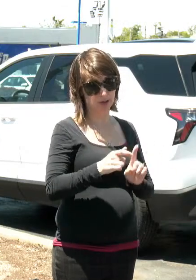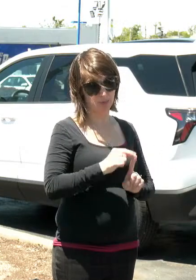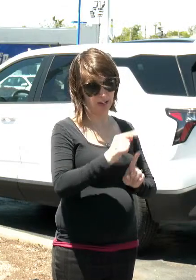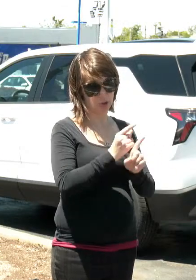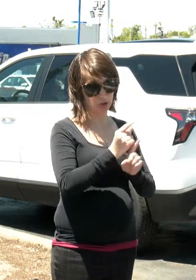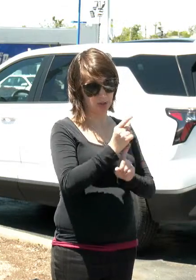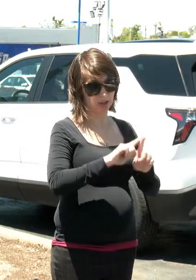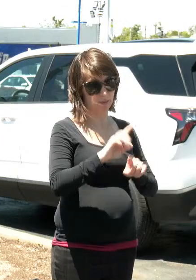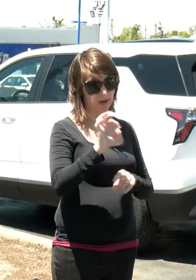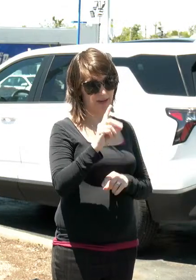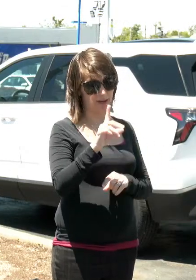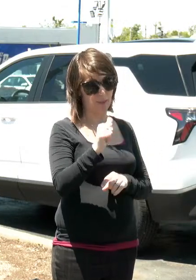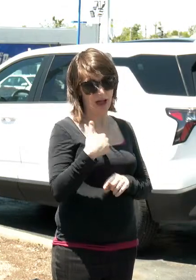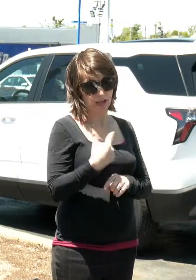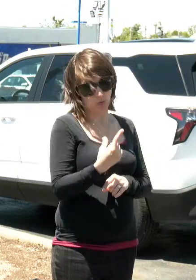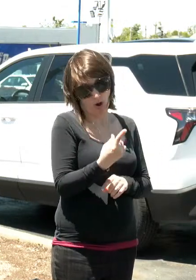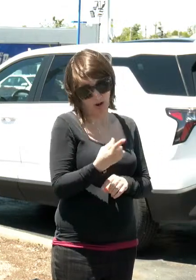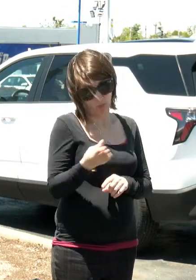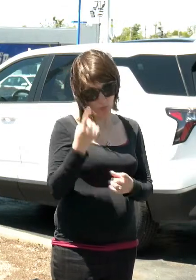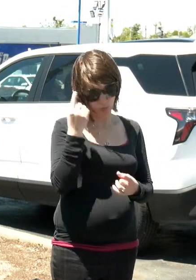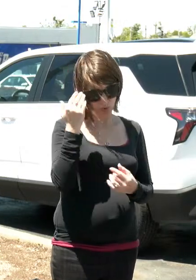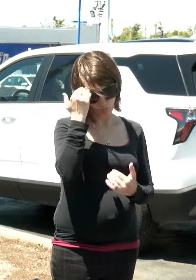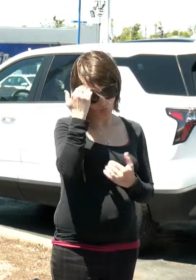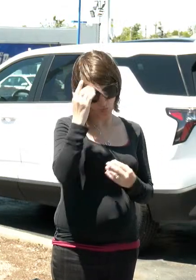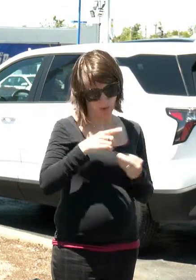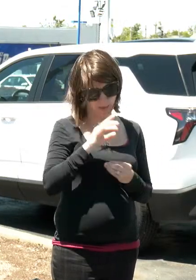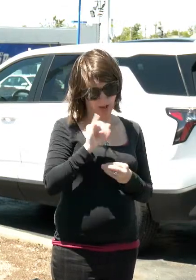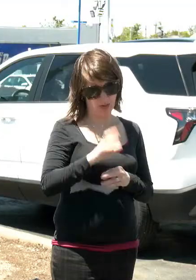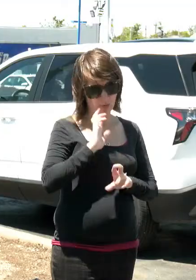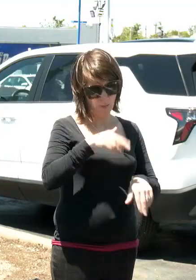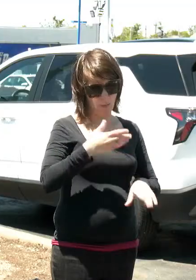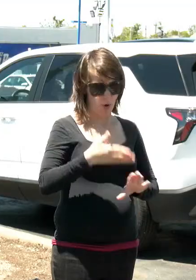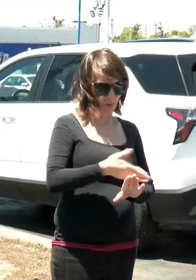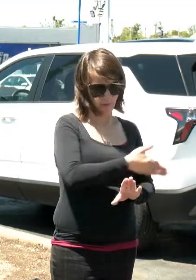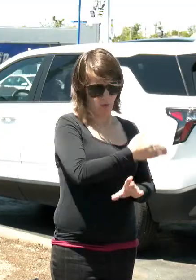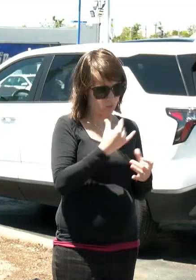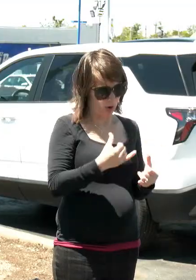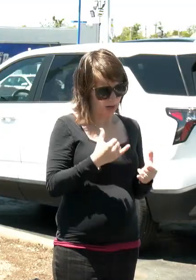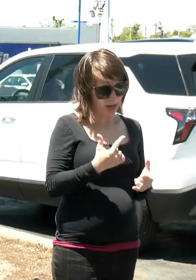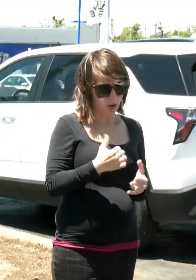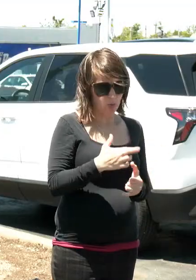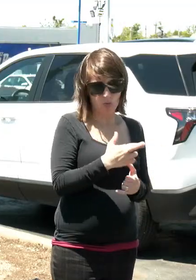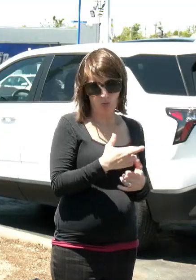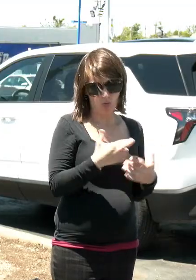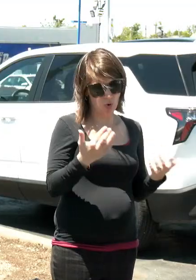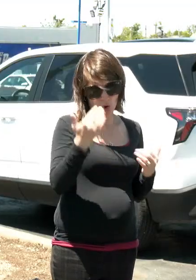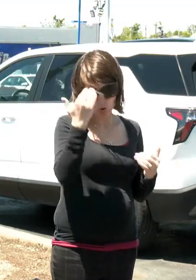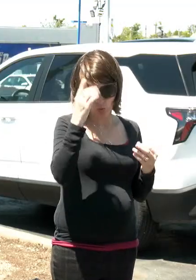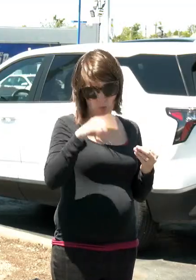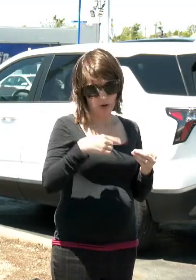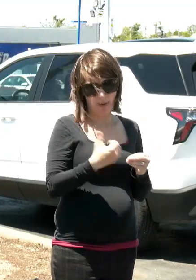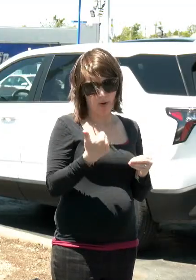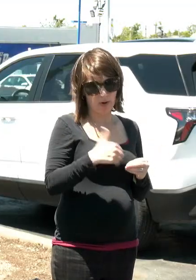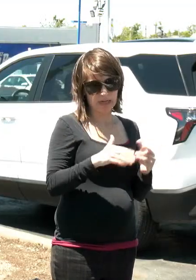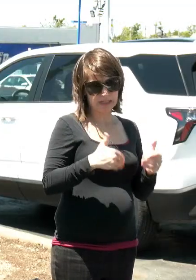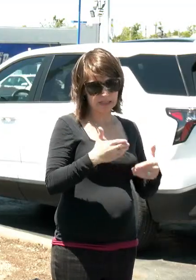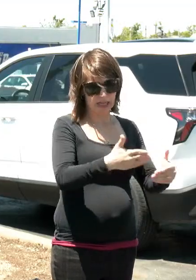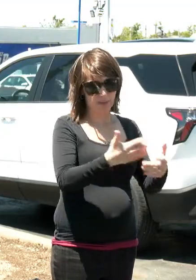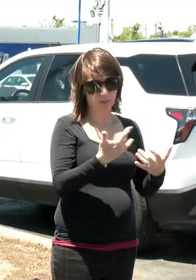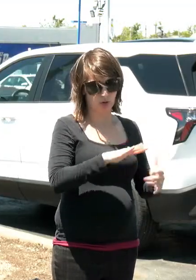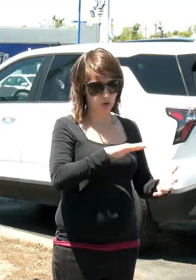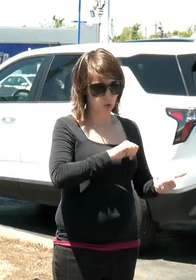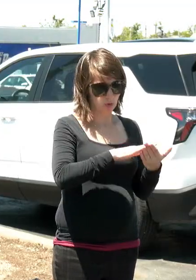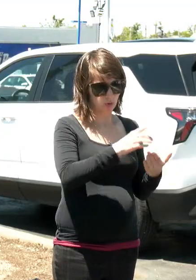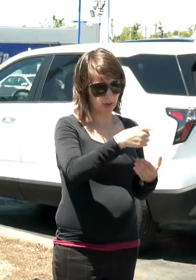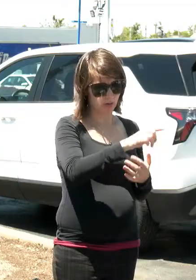1. Were you aware of this report prior to right now, or are you aware of any steps taken to address these